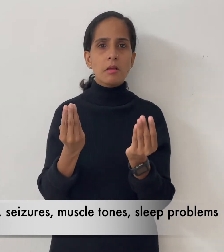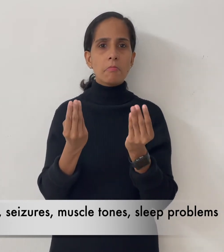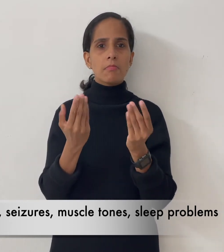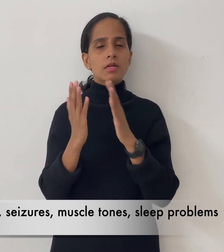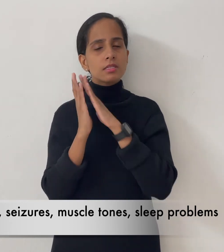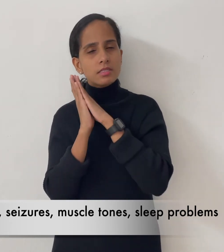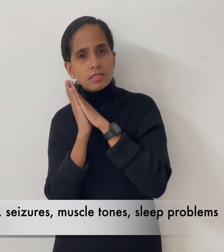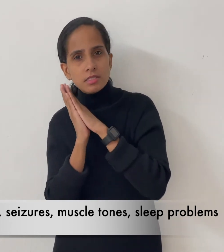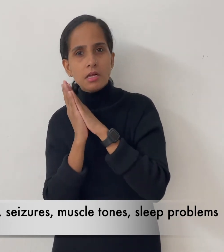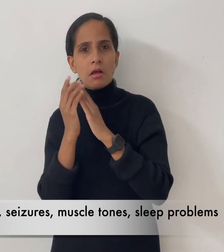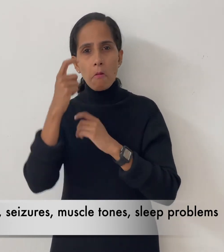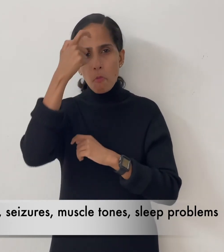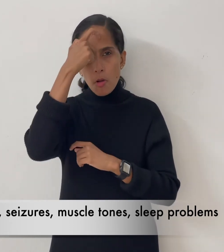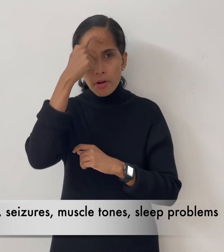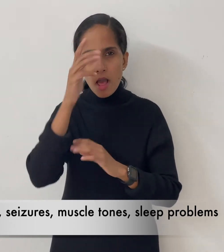sleep problems,